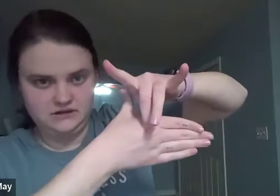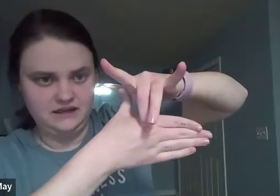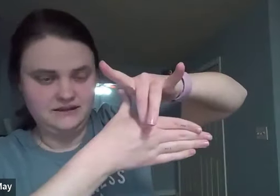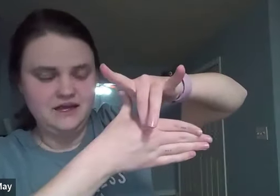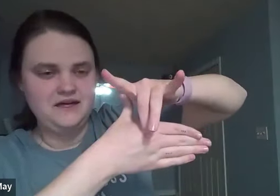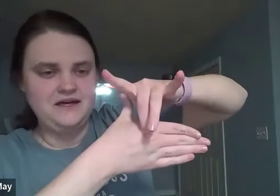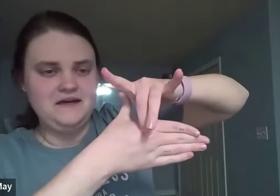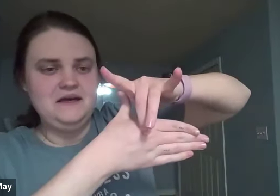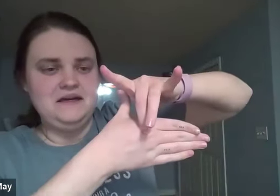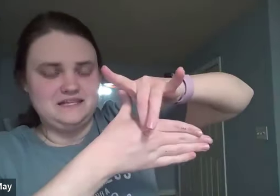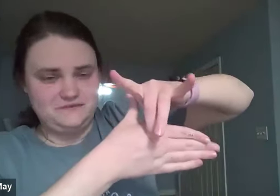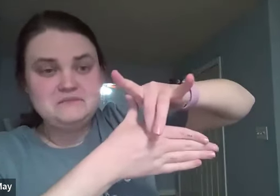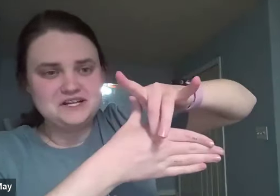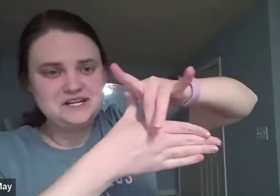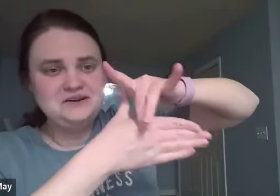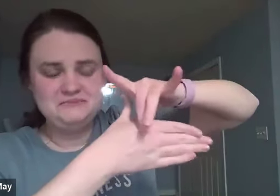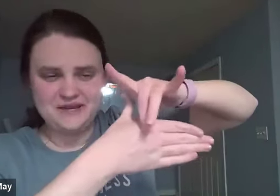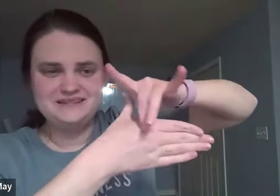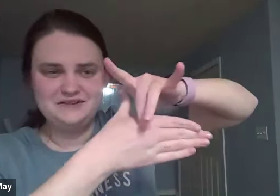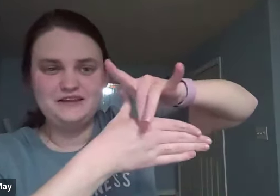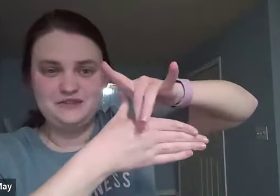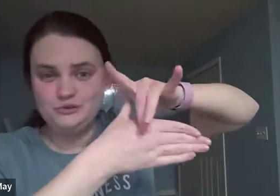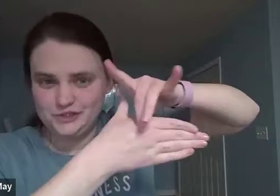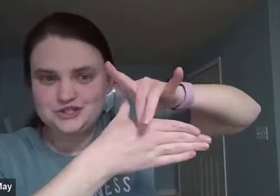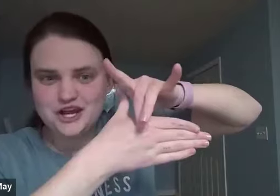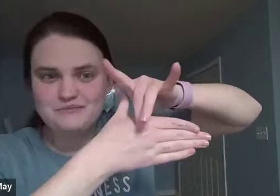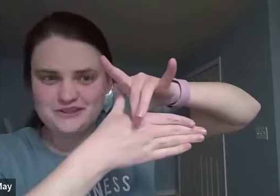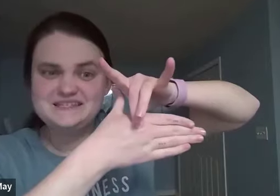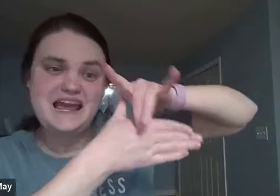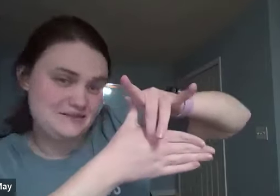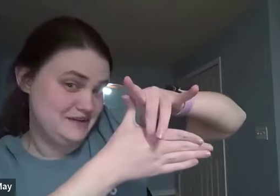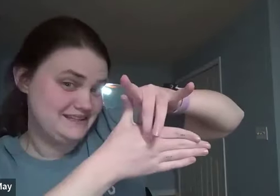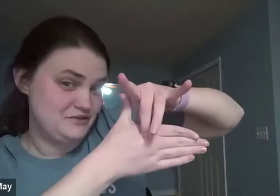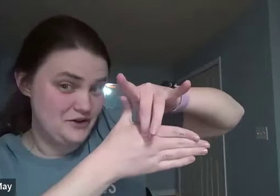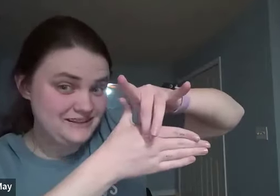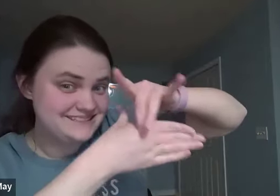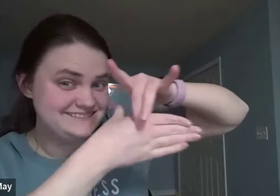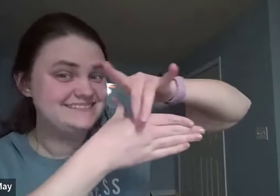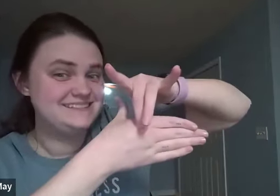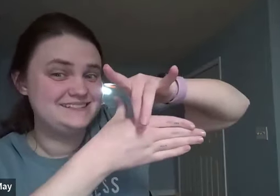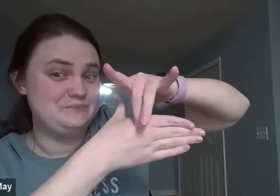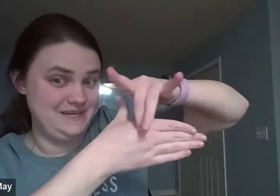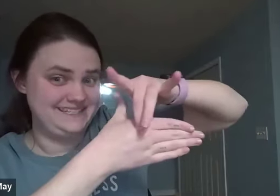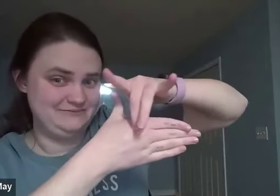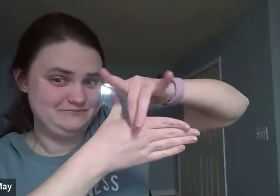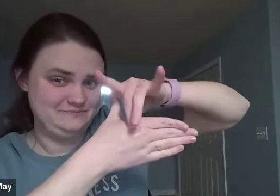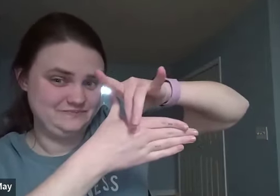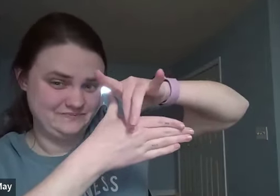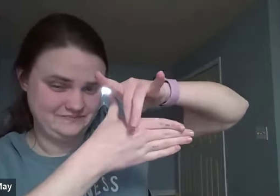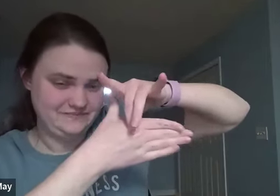hand. It's very much based off like the old butcher shop where they used to hang the meats on the hooks. So meat.